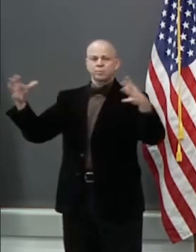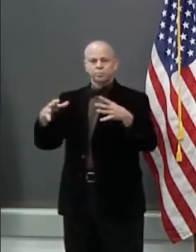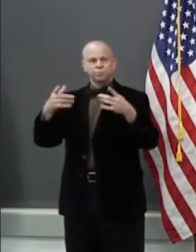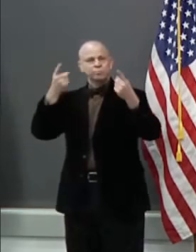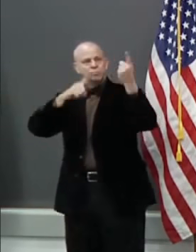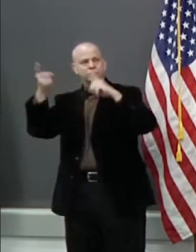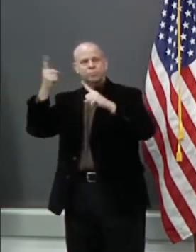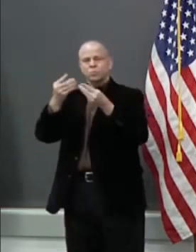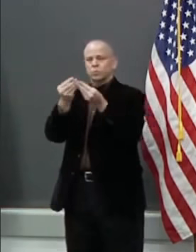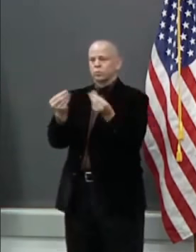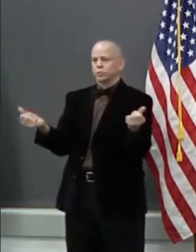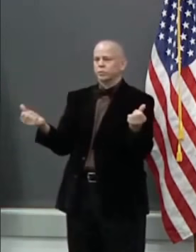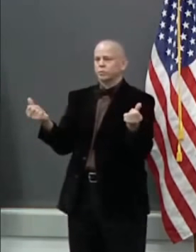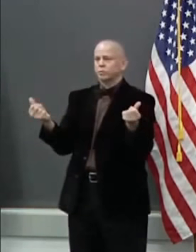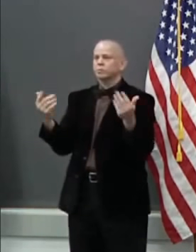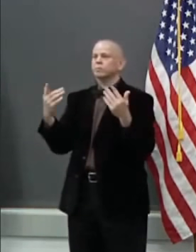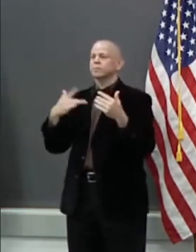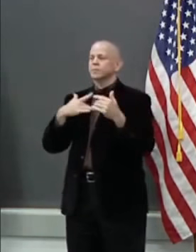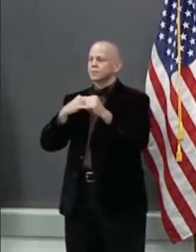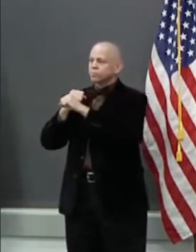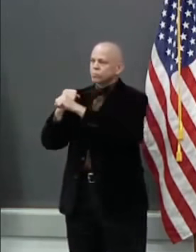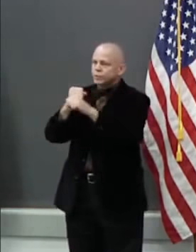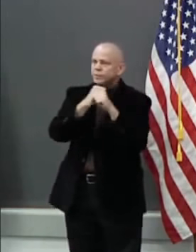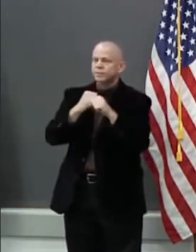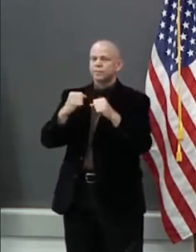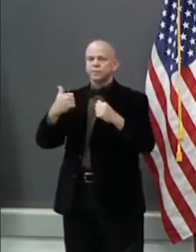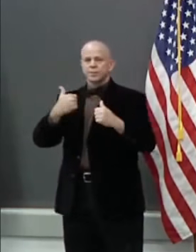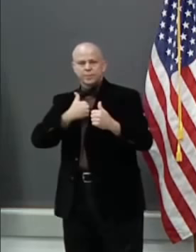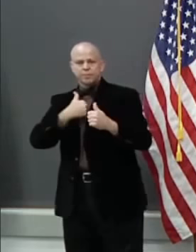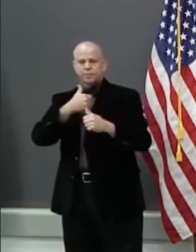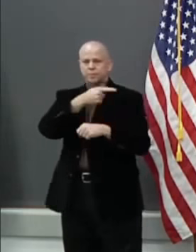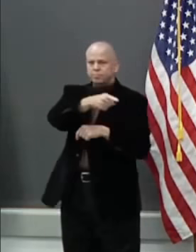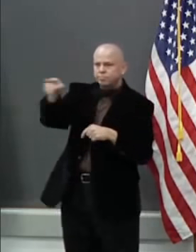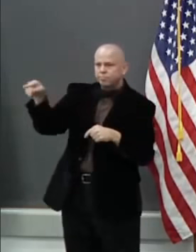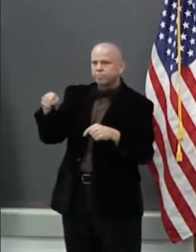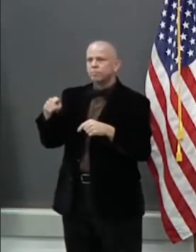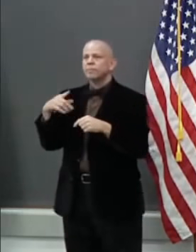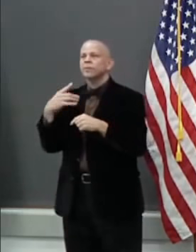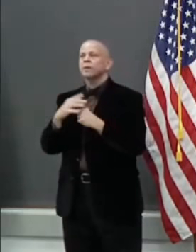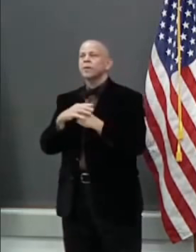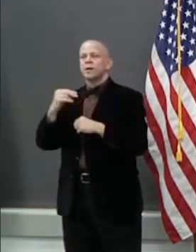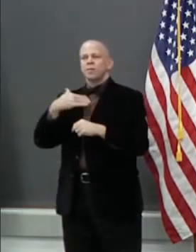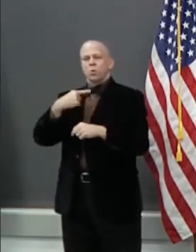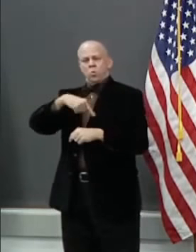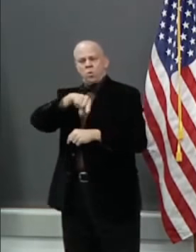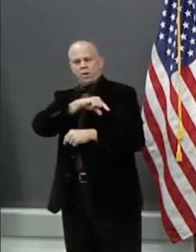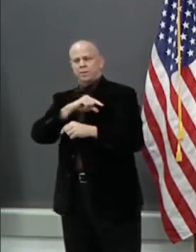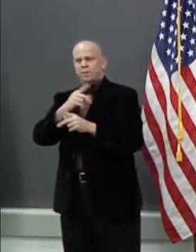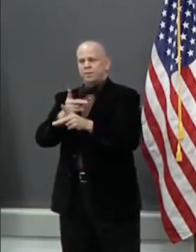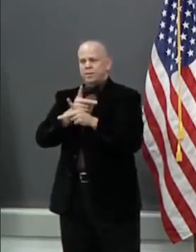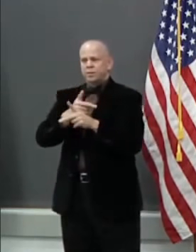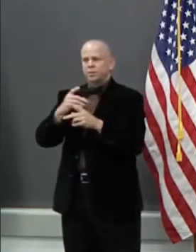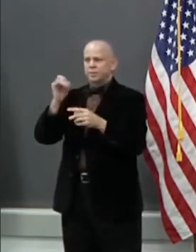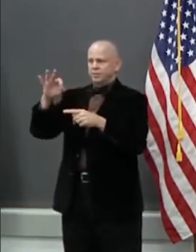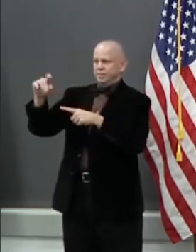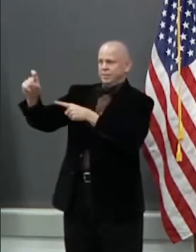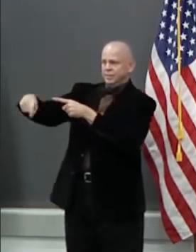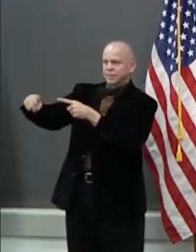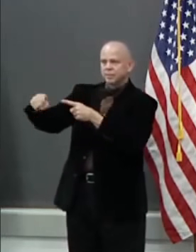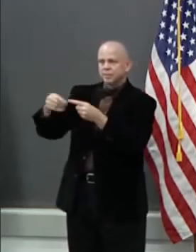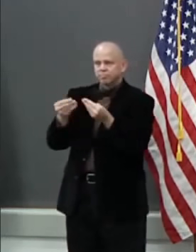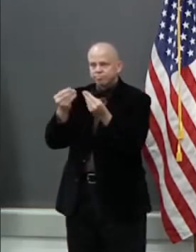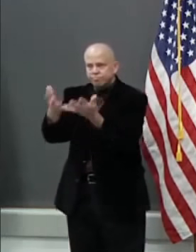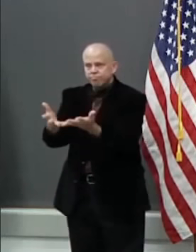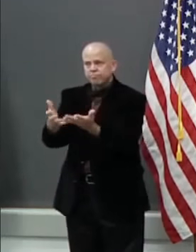ourselves and our loved ones, and to ensure that the quality care is there for when we need it. So that's why, as we were